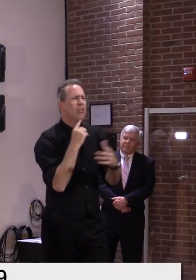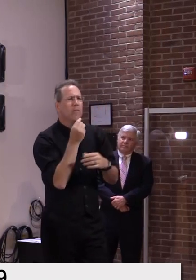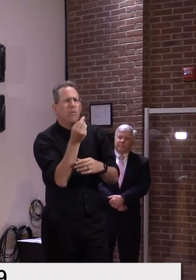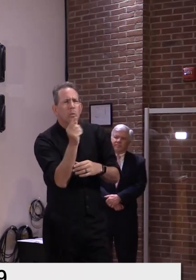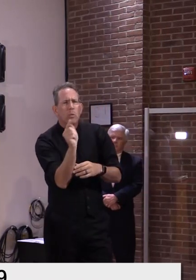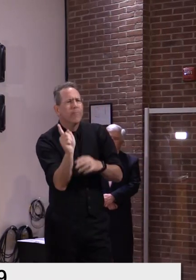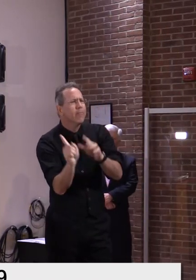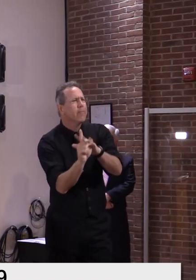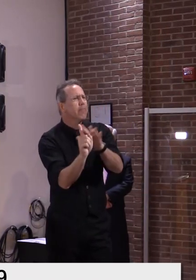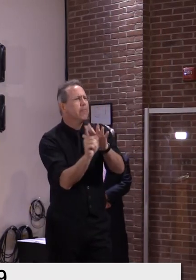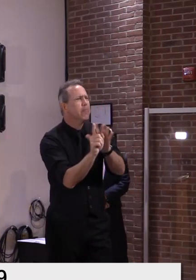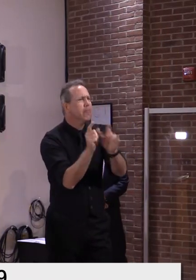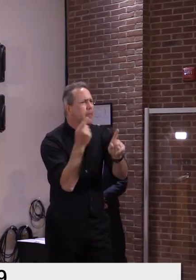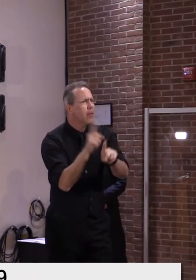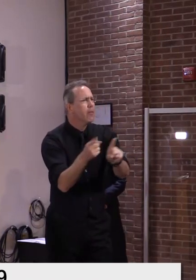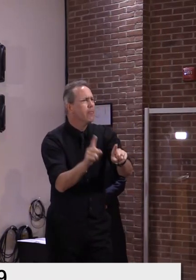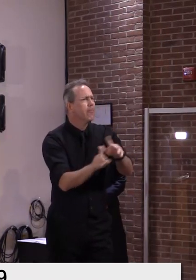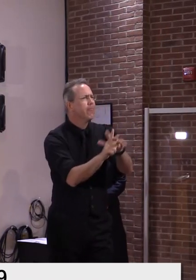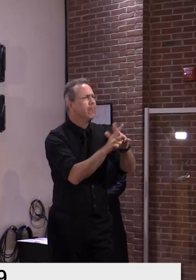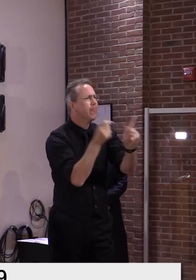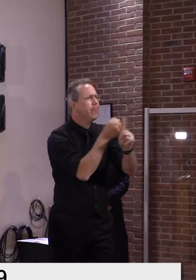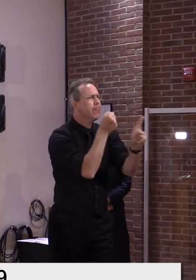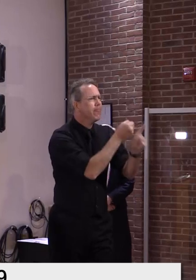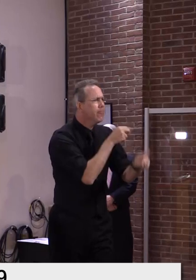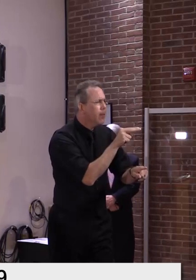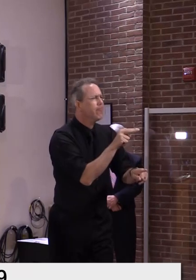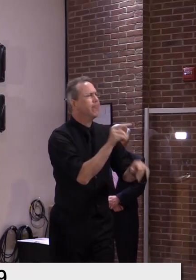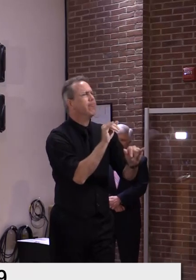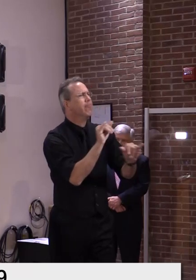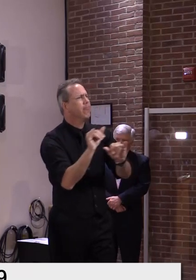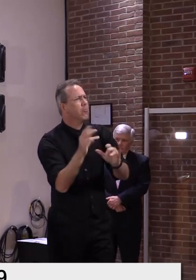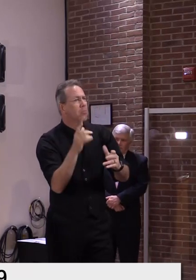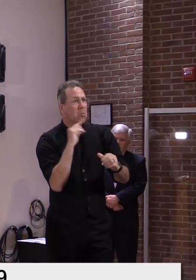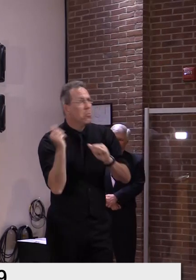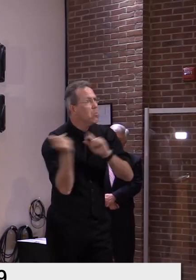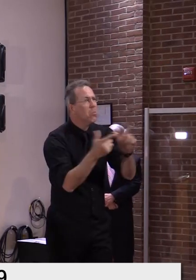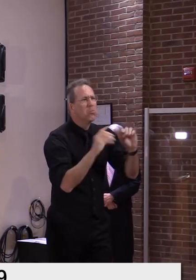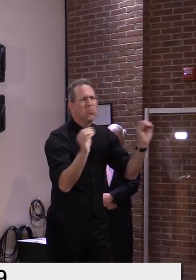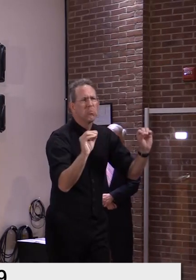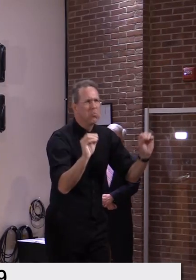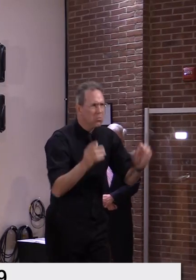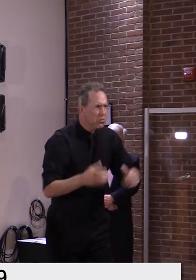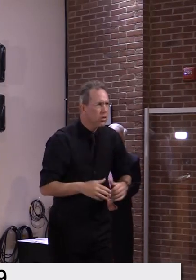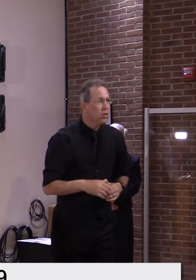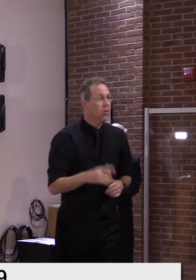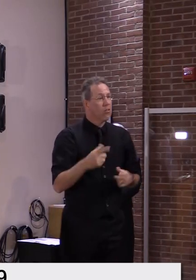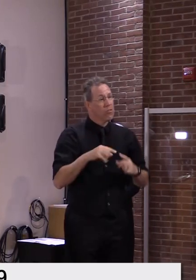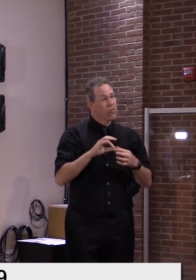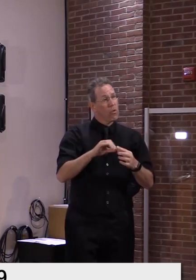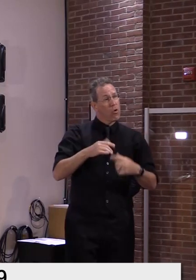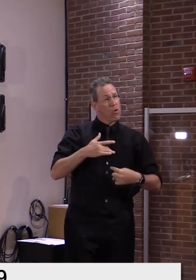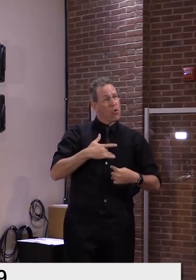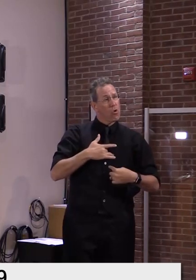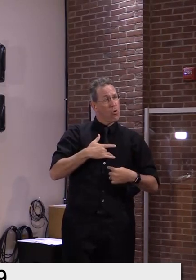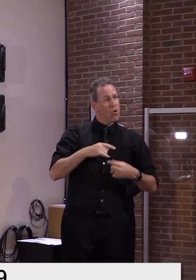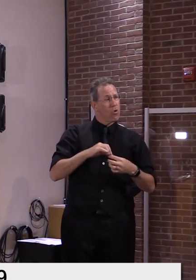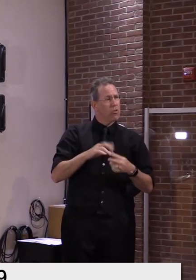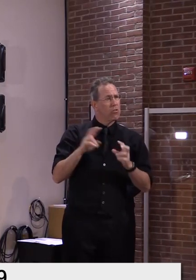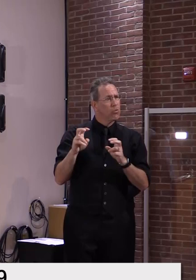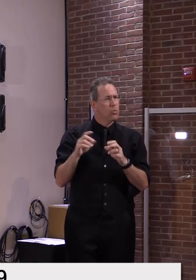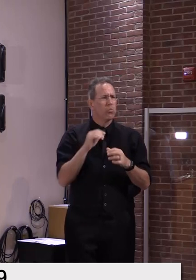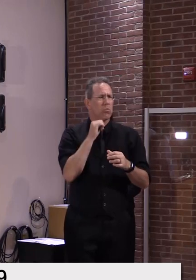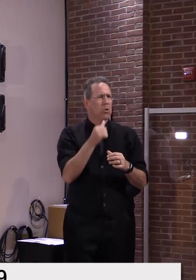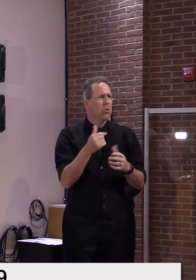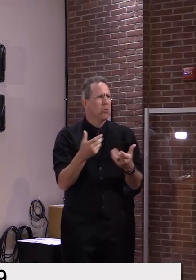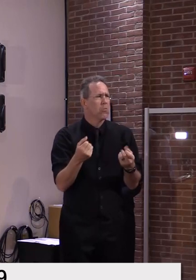just general cardiac issues after having COVID, I don't have a clear number for you in